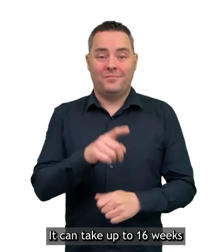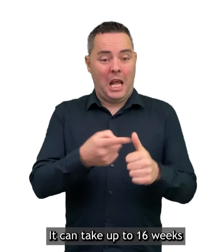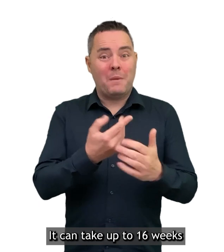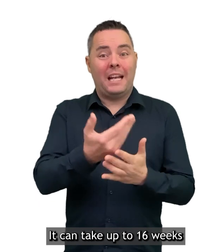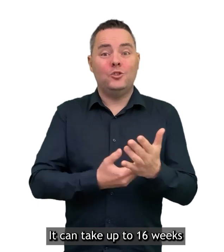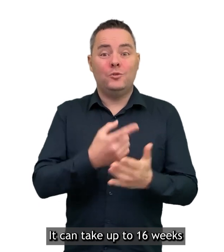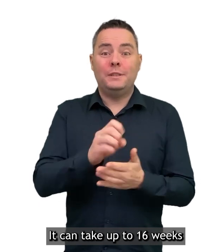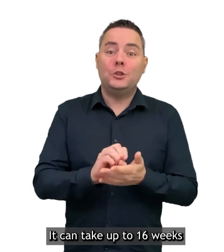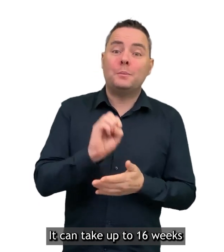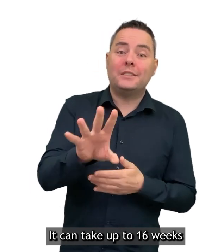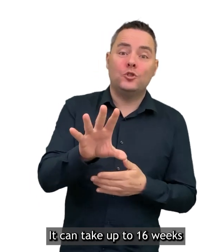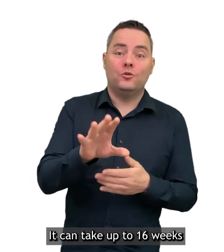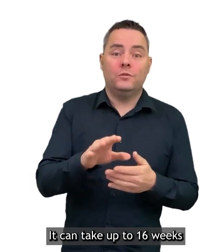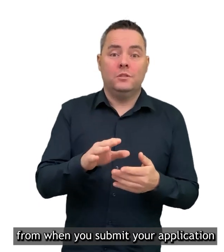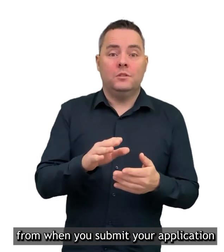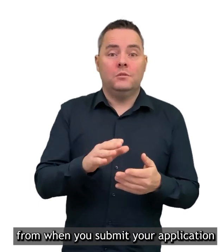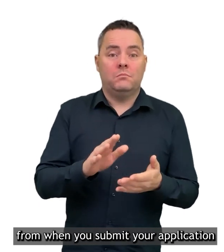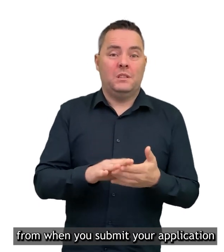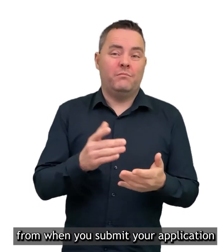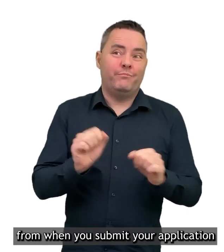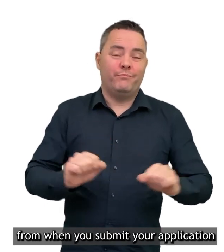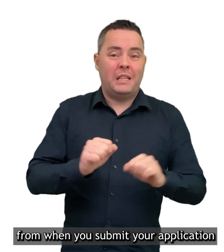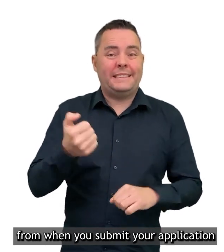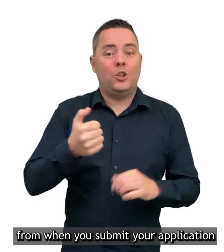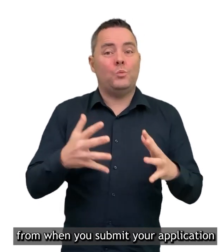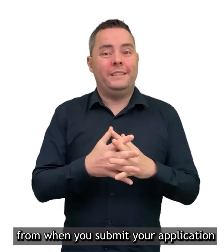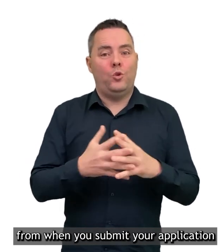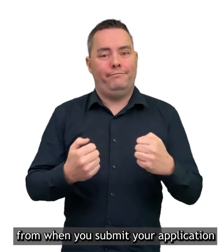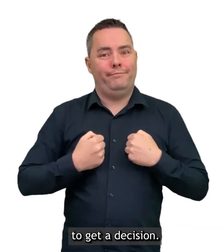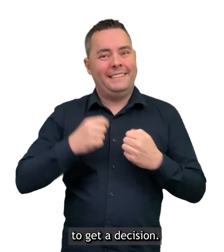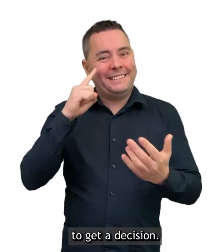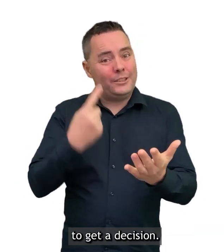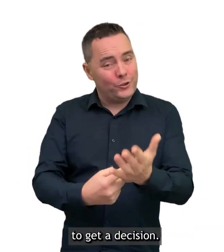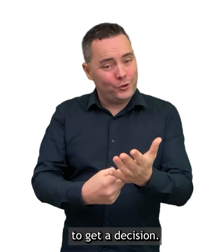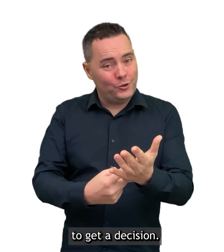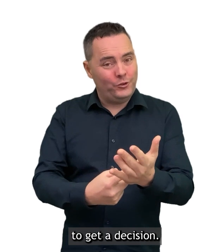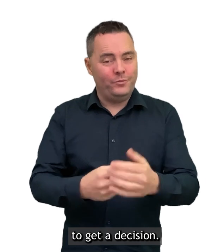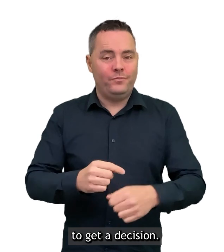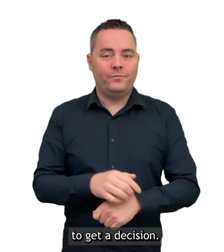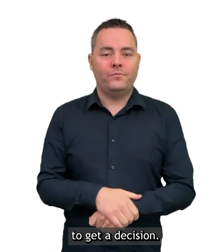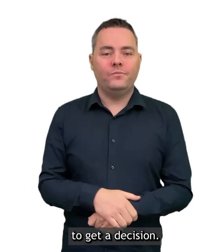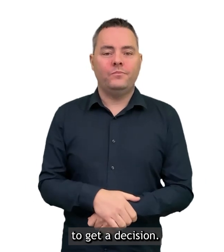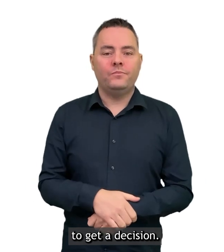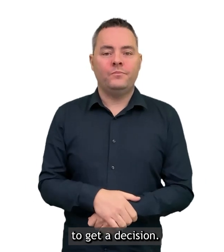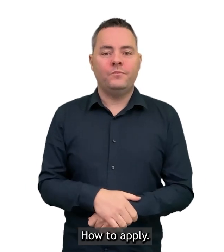It can take up to 16 weeks from when you submit your application to get a decision. How